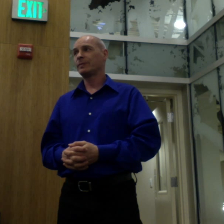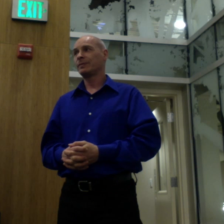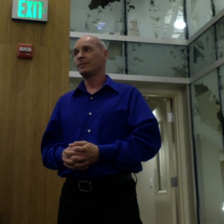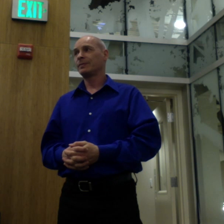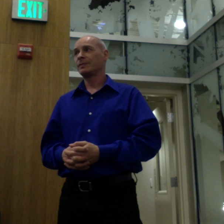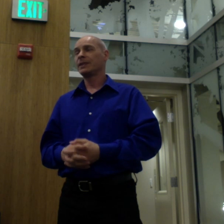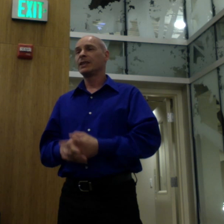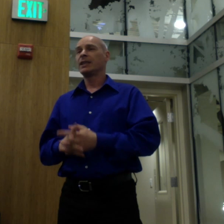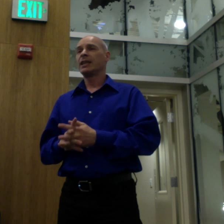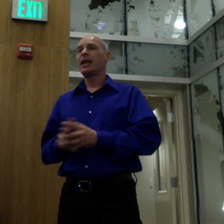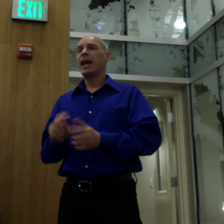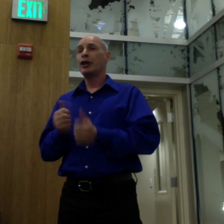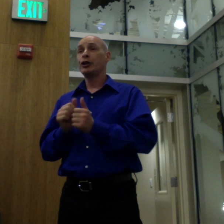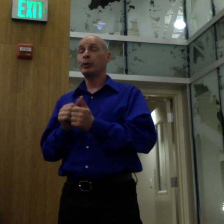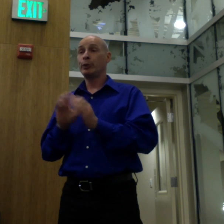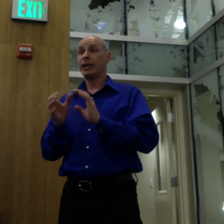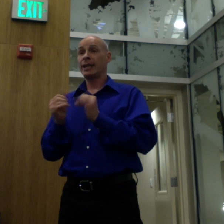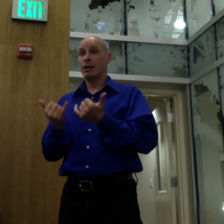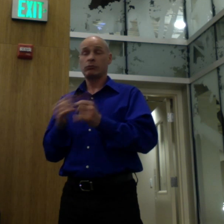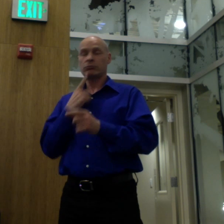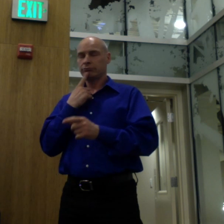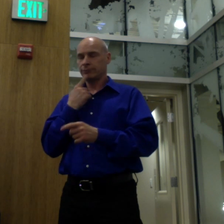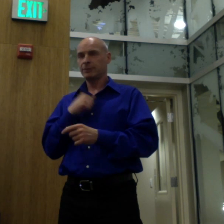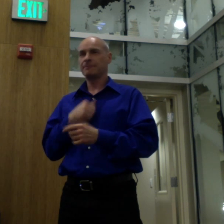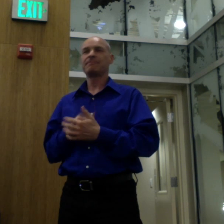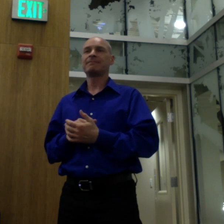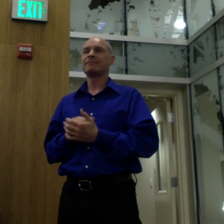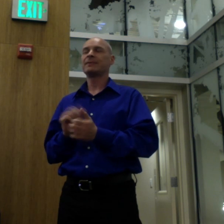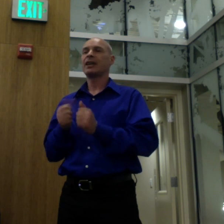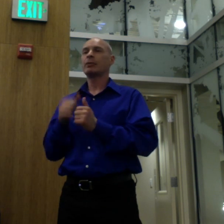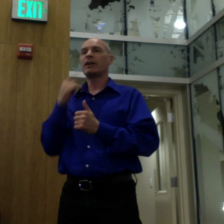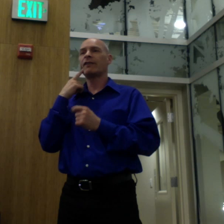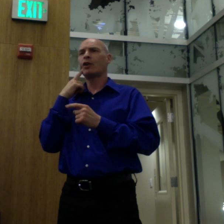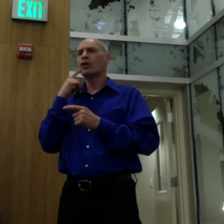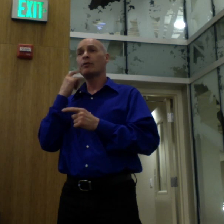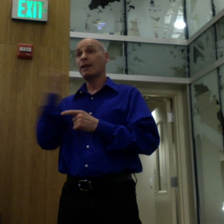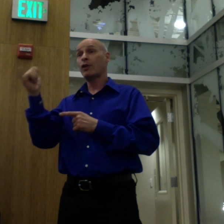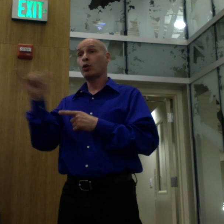How do you communicate right now? How do you communicate? How do you make phone calls?